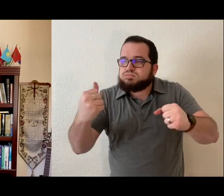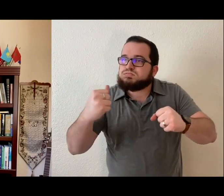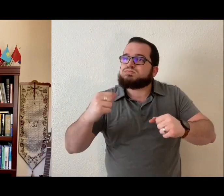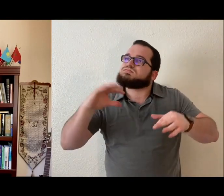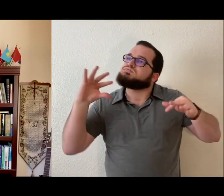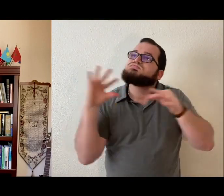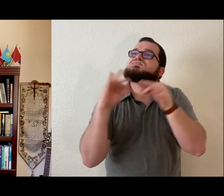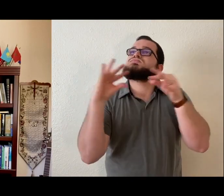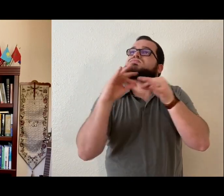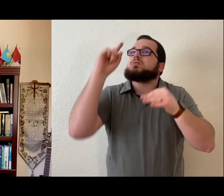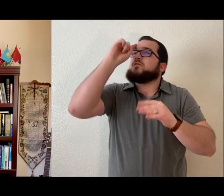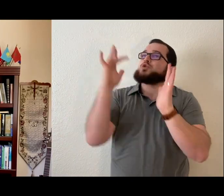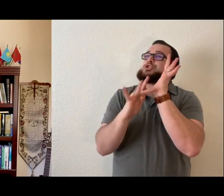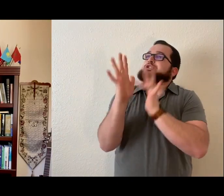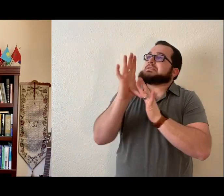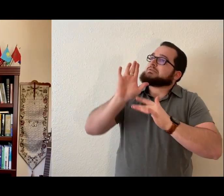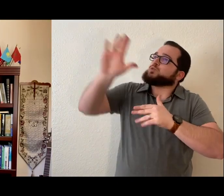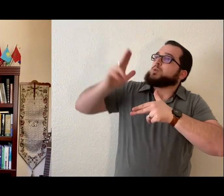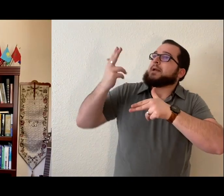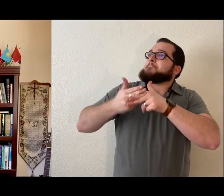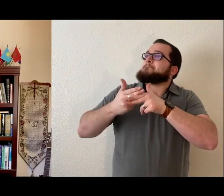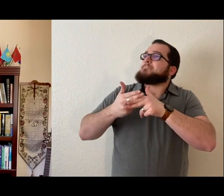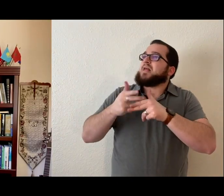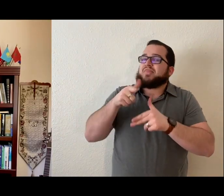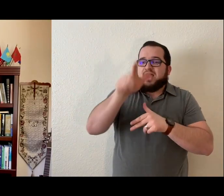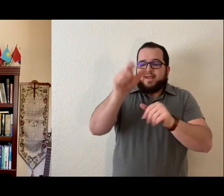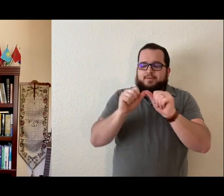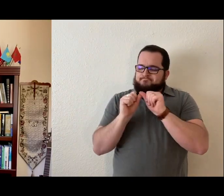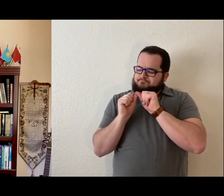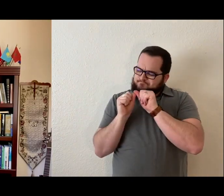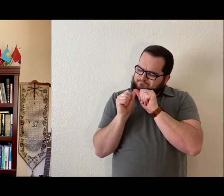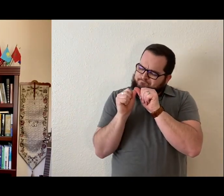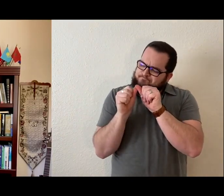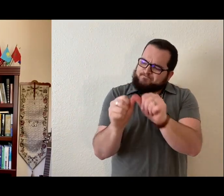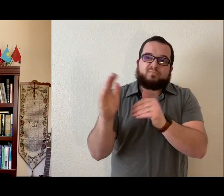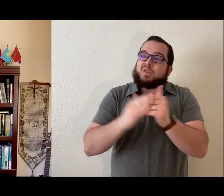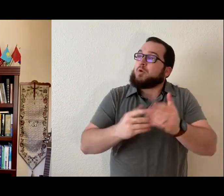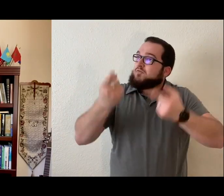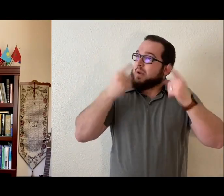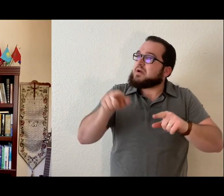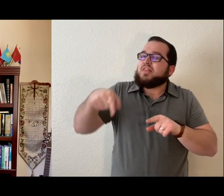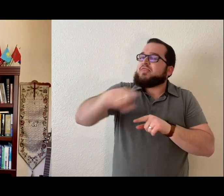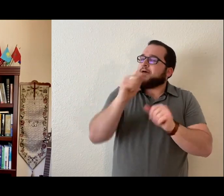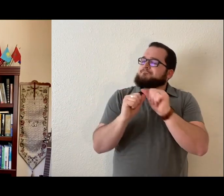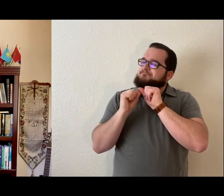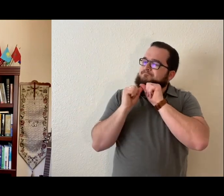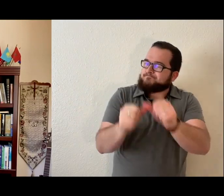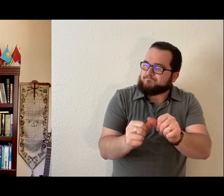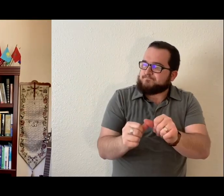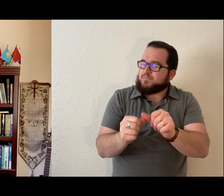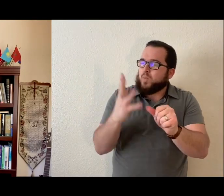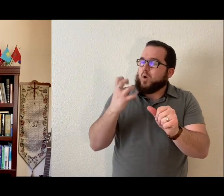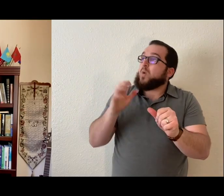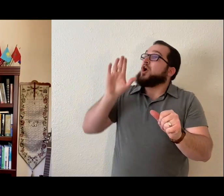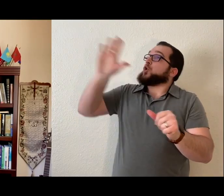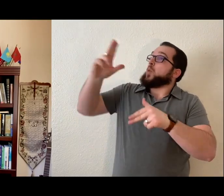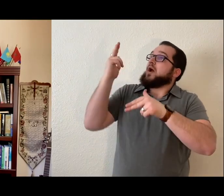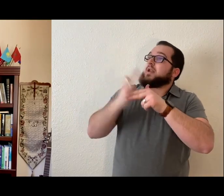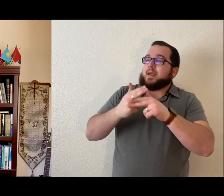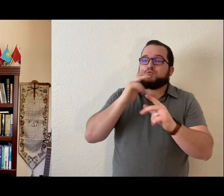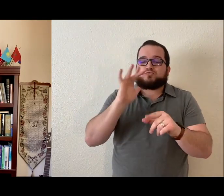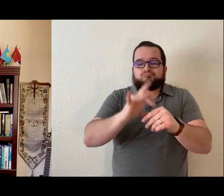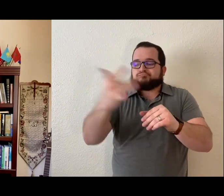of the gospel? Lord, would you help them to endure and finish their race? Lord, may your name be